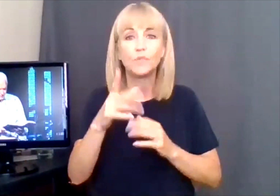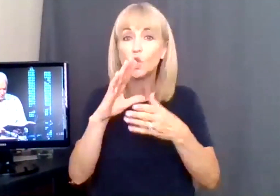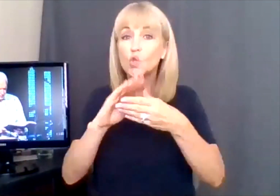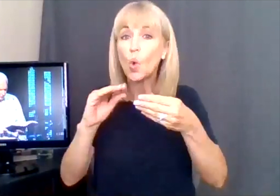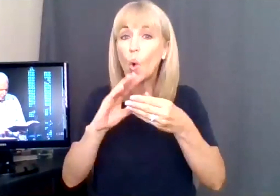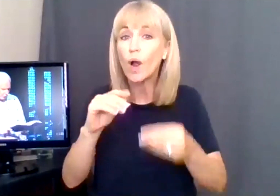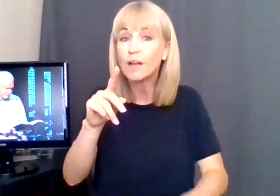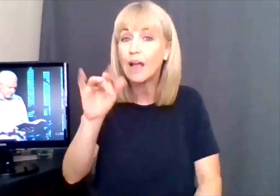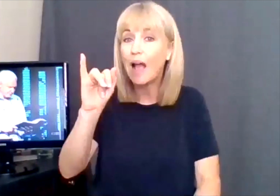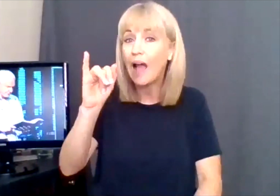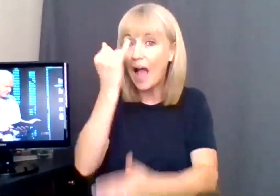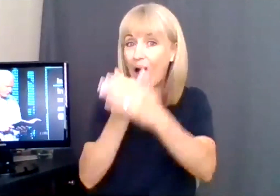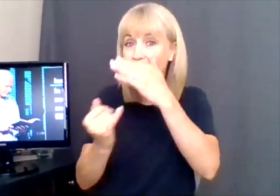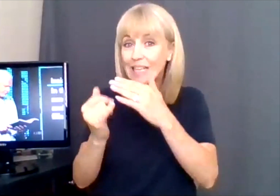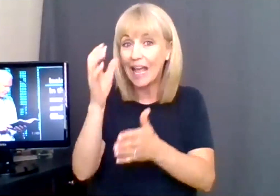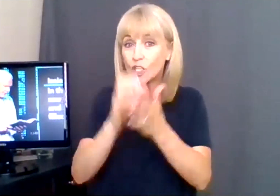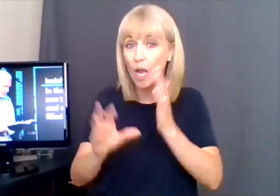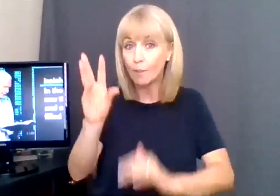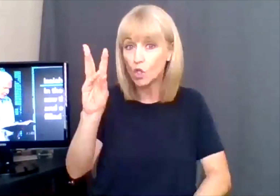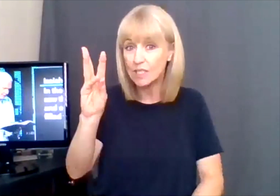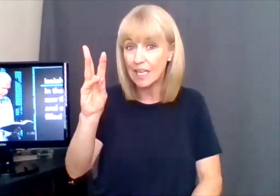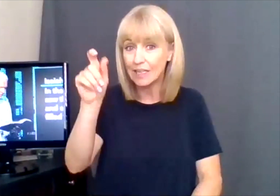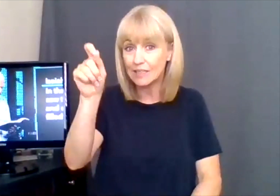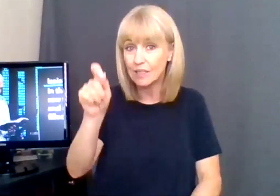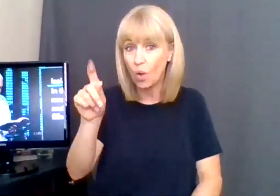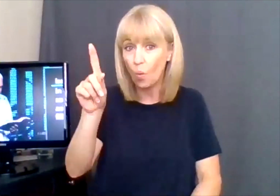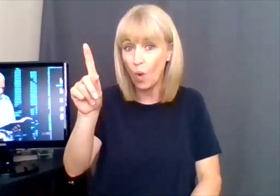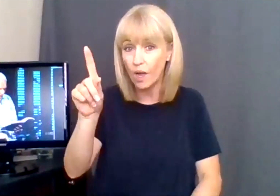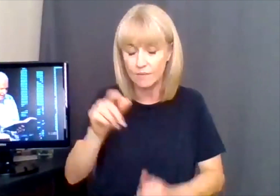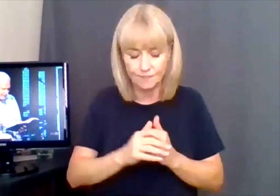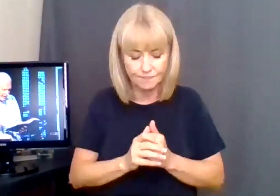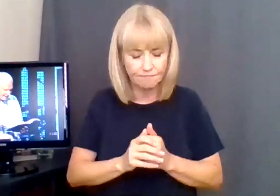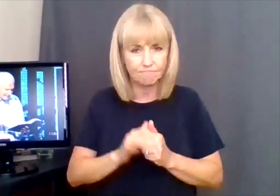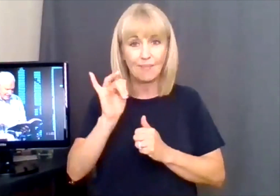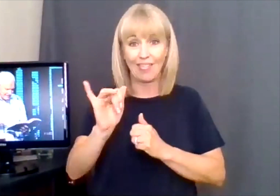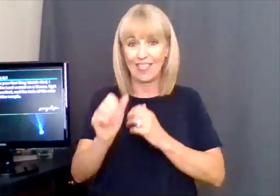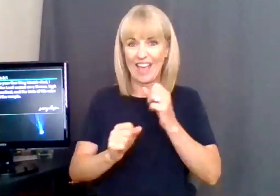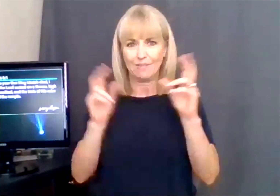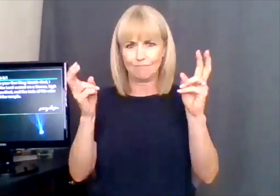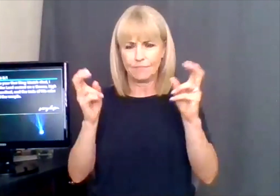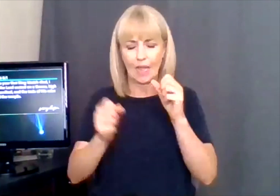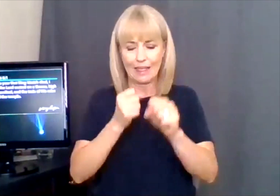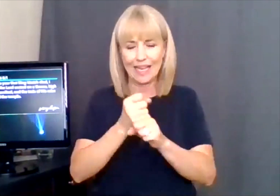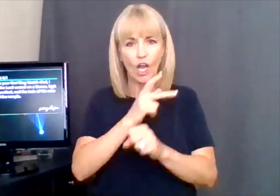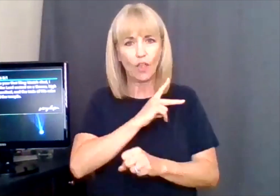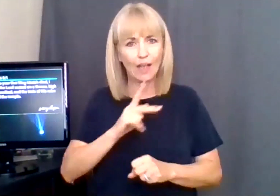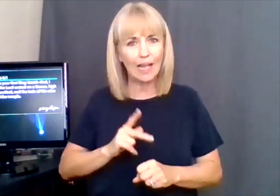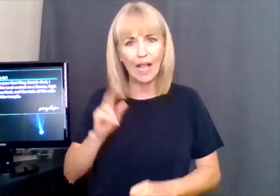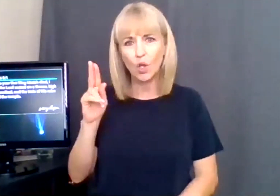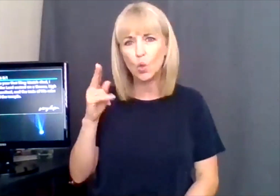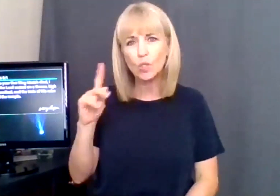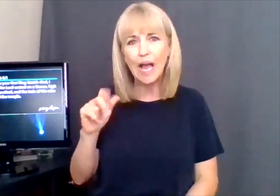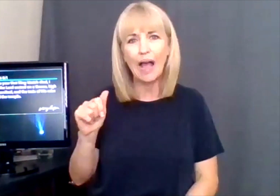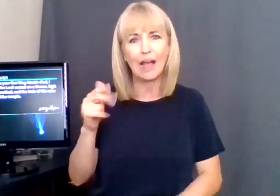Isaiah chapter 6, verse 1. It says, in the year that King Uzziah died, I saw the Lord seated on